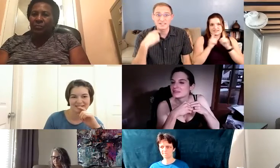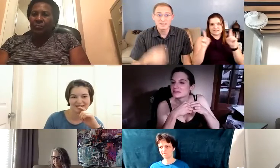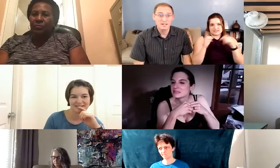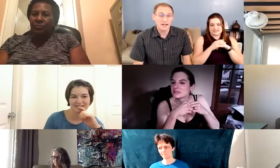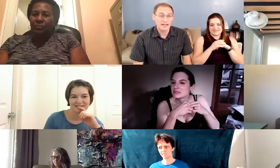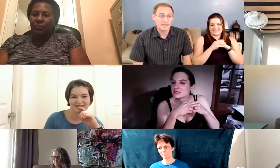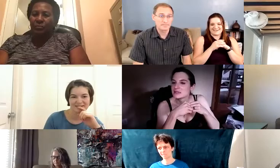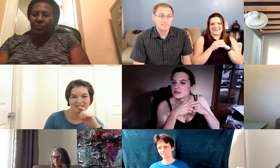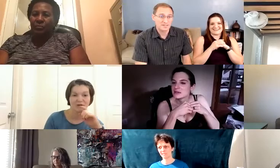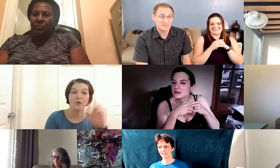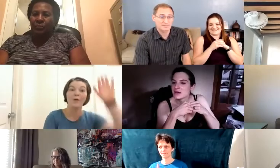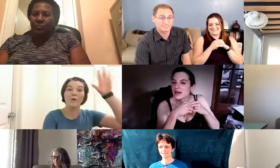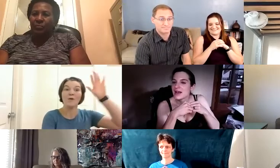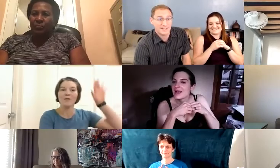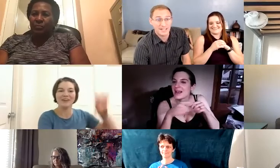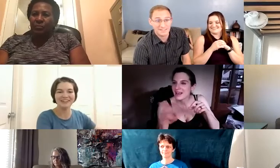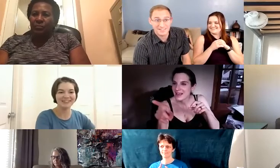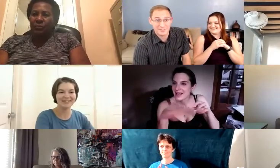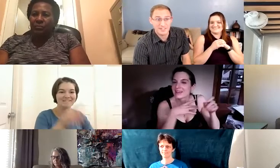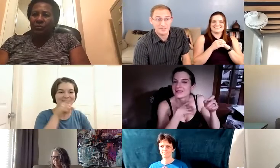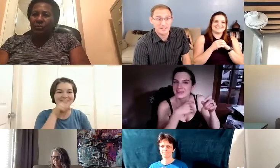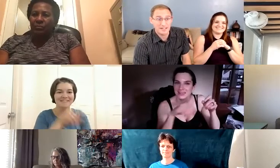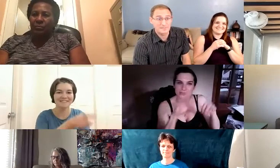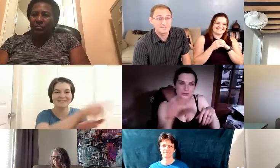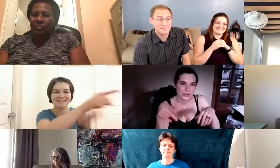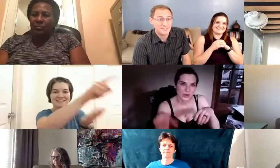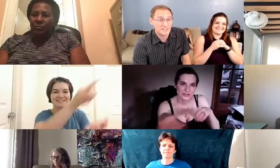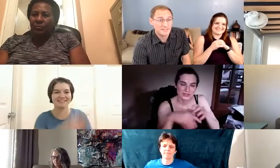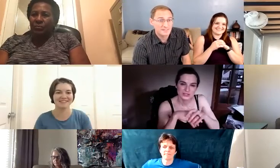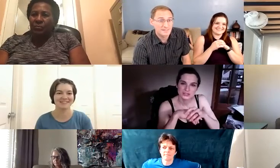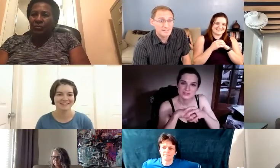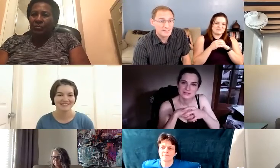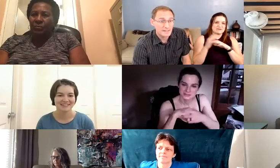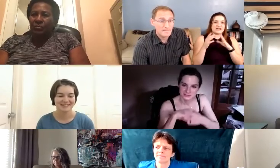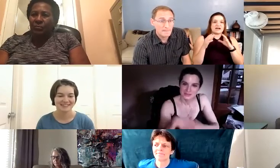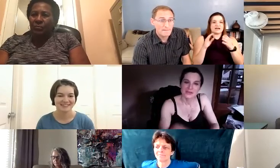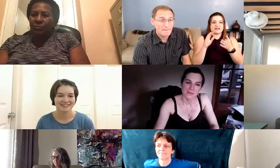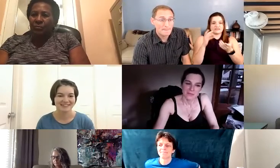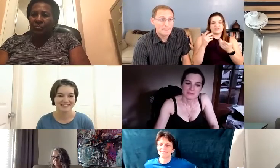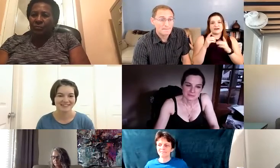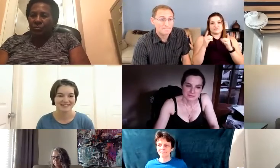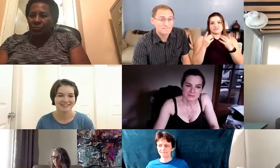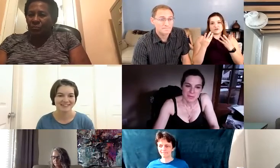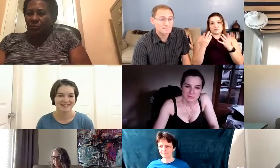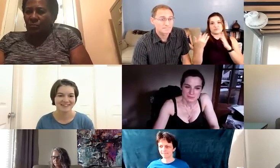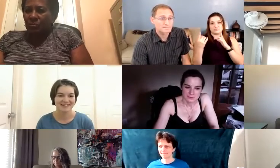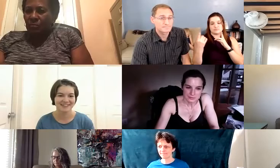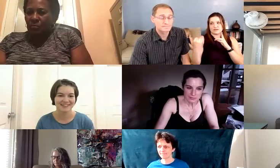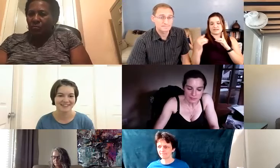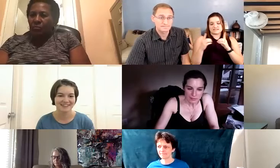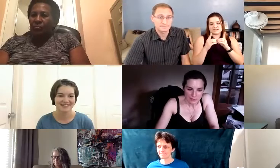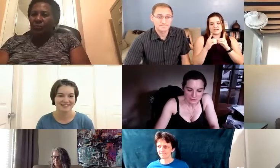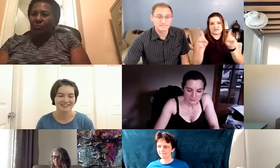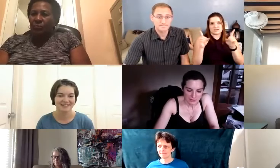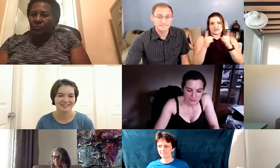signs. I like that. Yeah, so that's a tricky one, for sure. But yeah. So